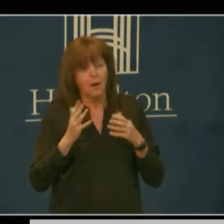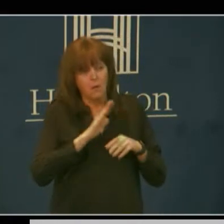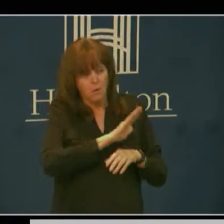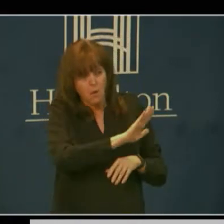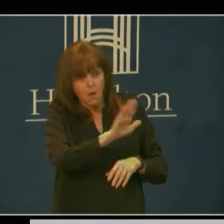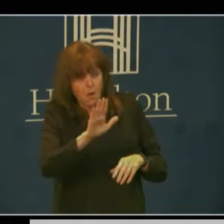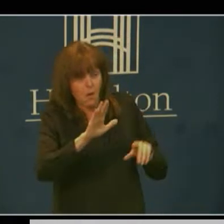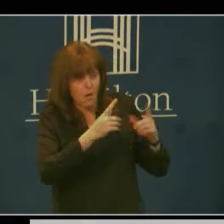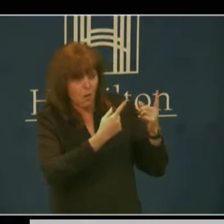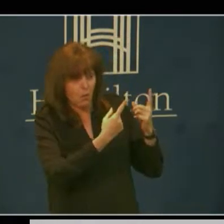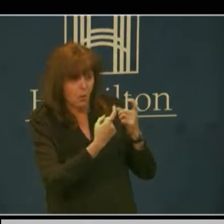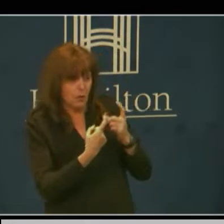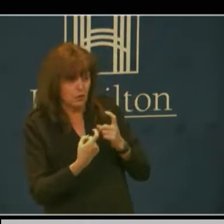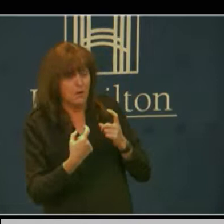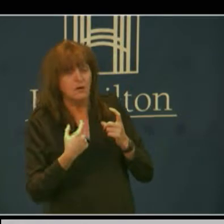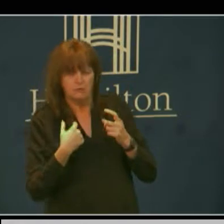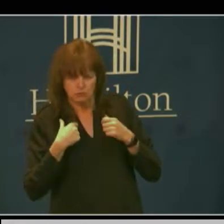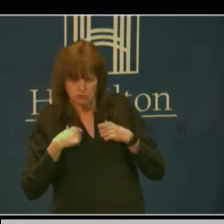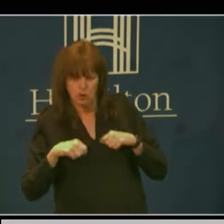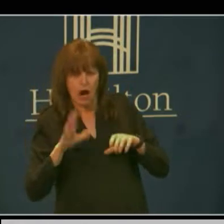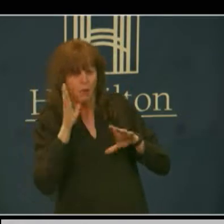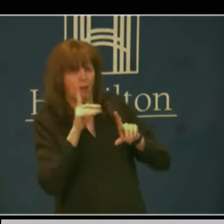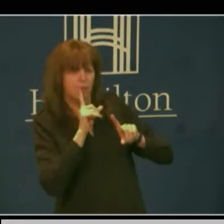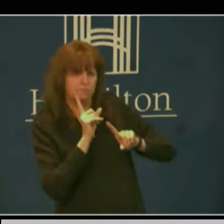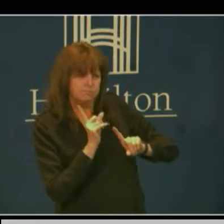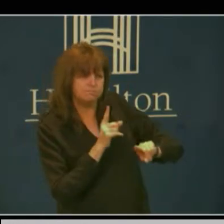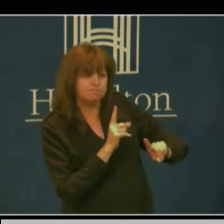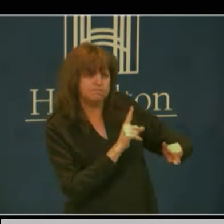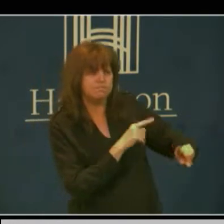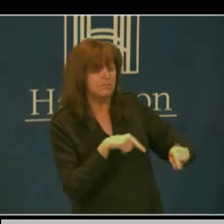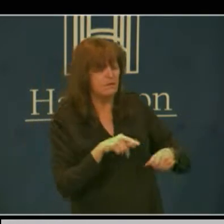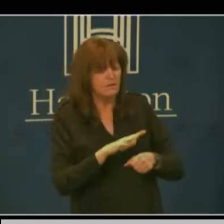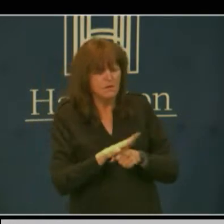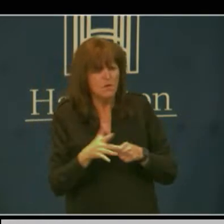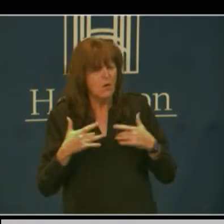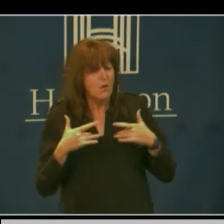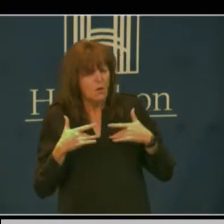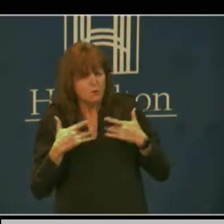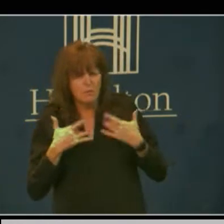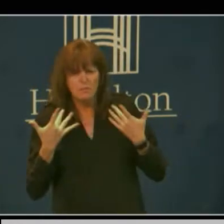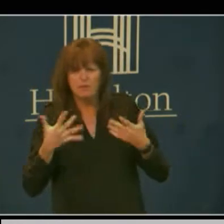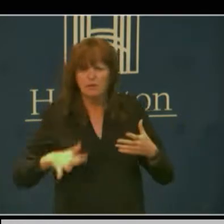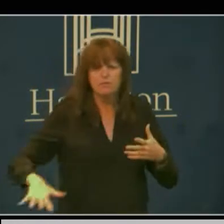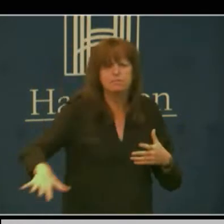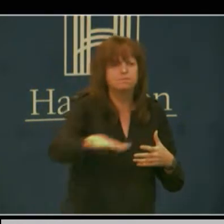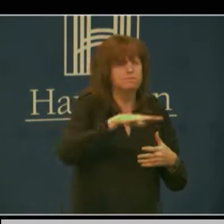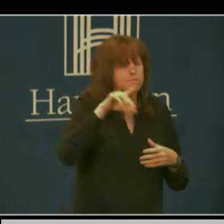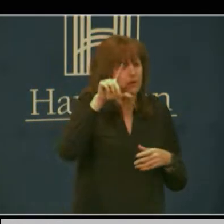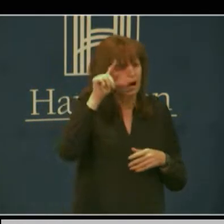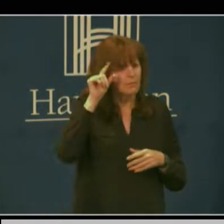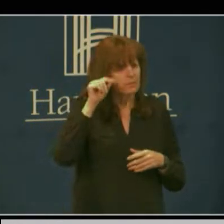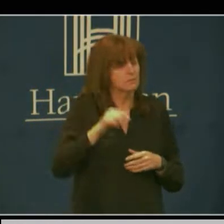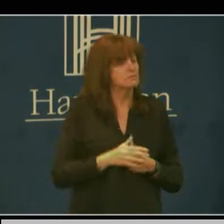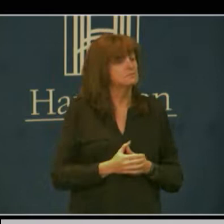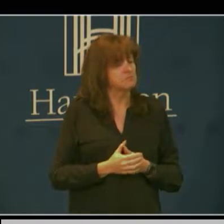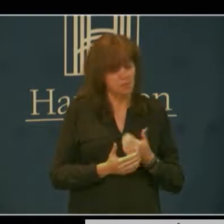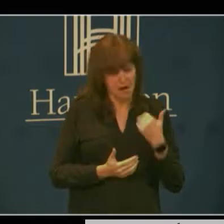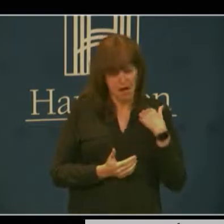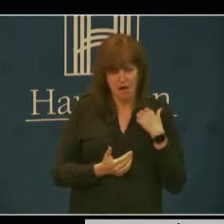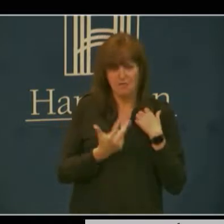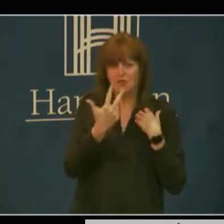current status of the COVID-19 outbreak here in our community. We have a panel assembled that will spend the next